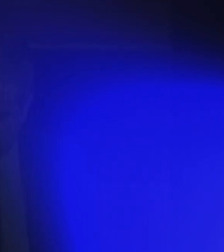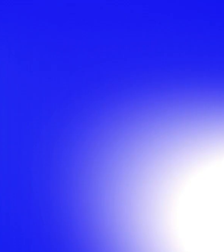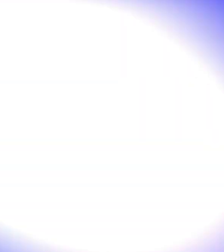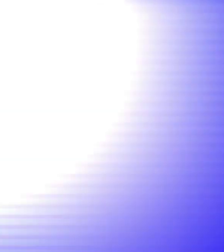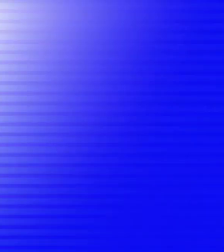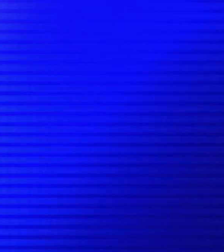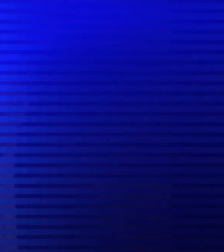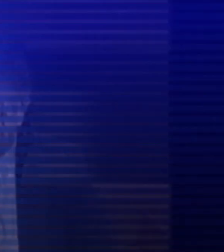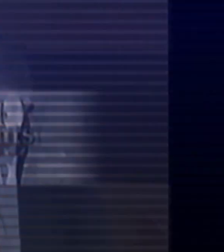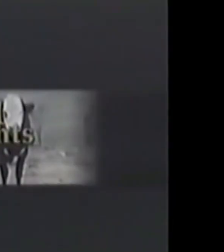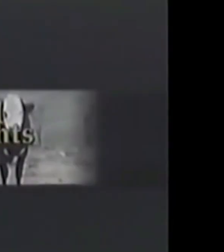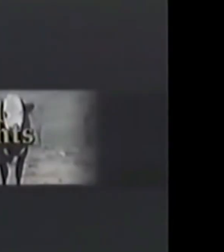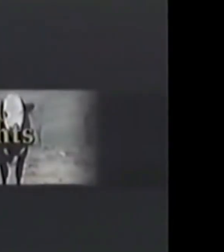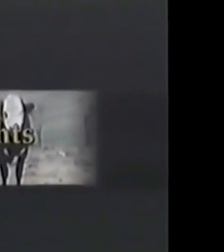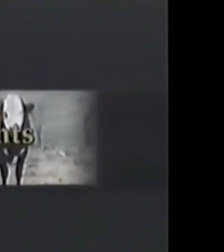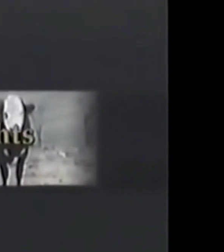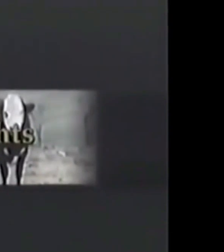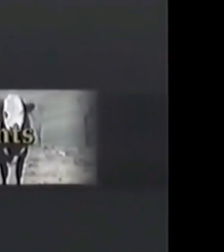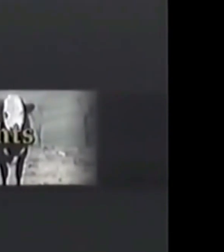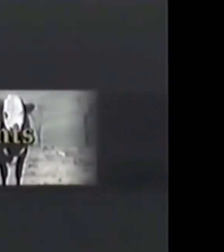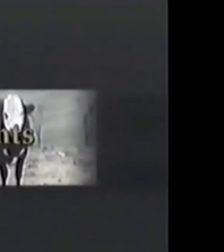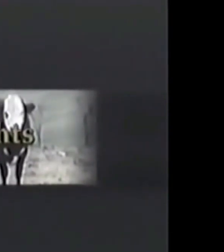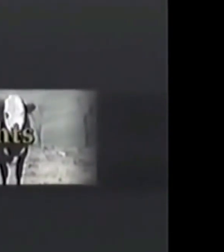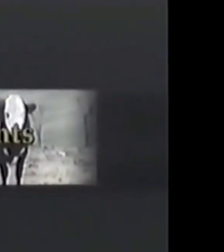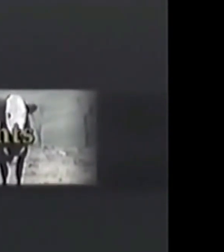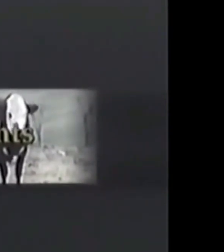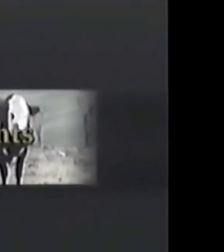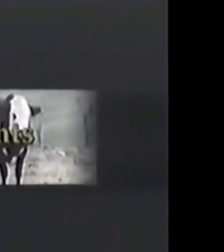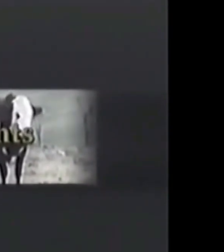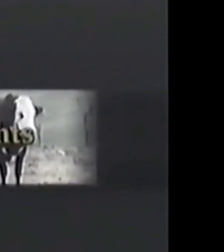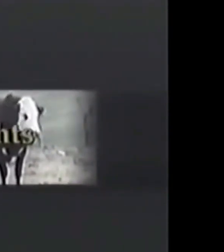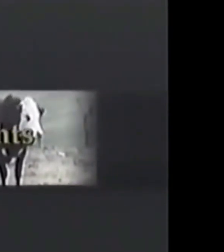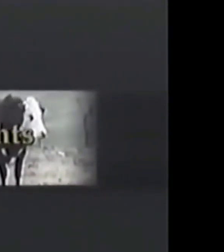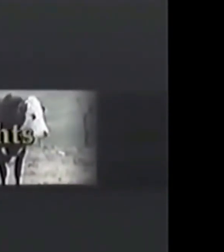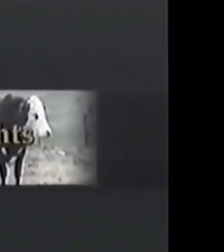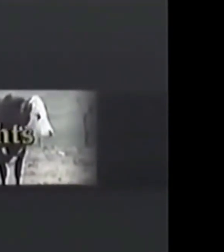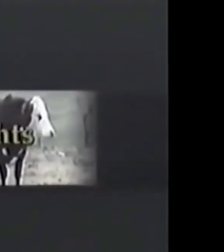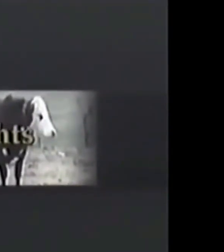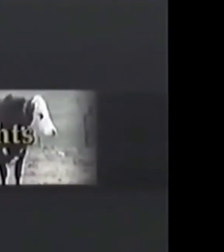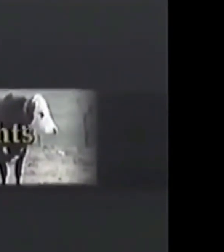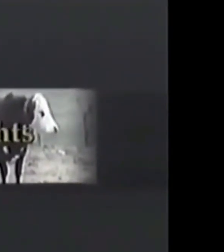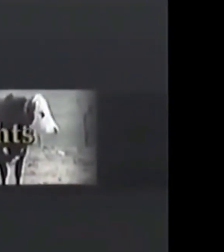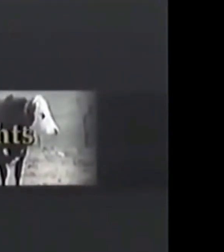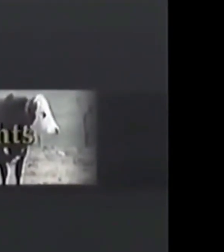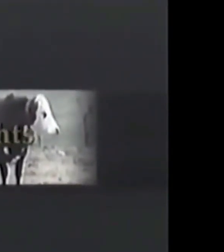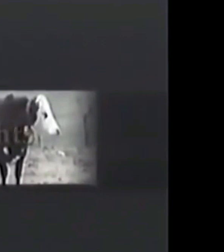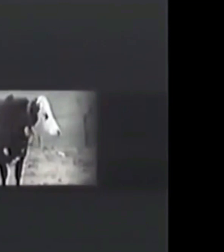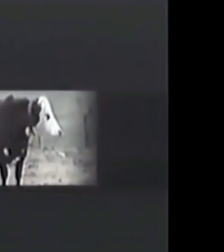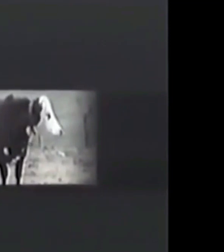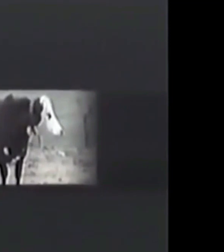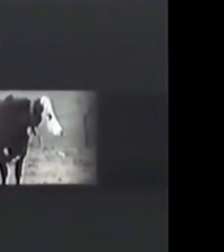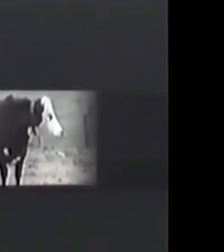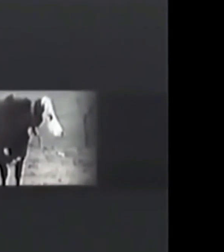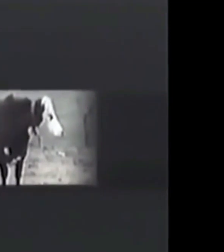some things. In these, the important idea for the purposes of the animal rights movement is the idea of what philosophers call